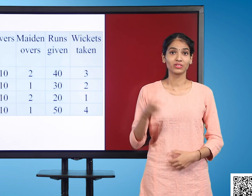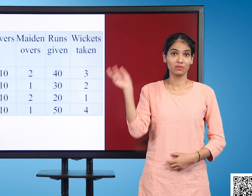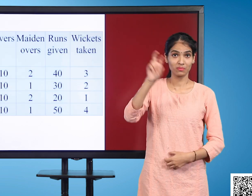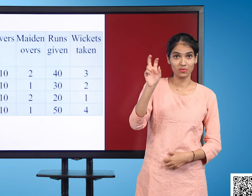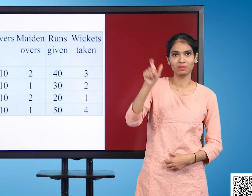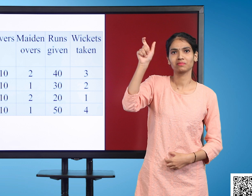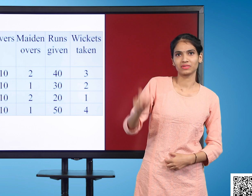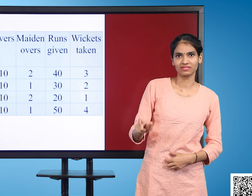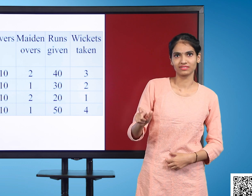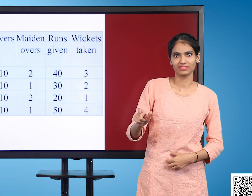Name of the bowlers,